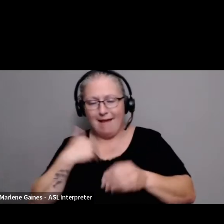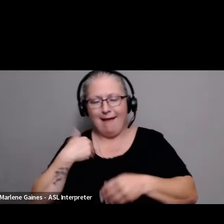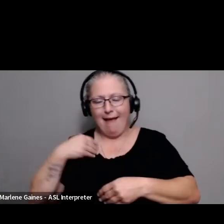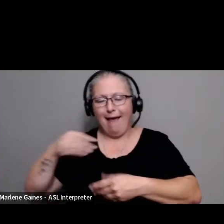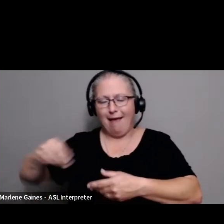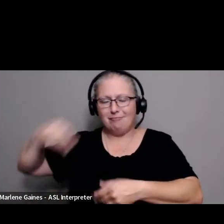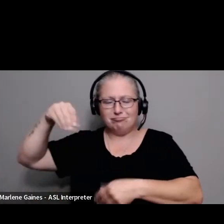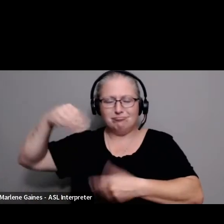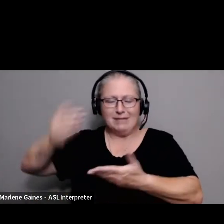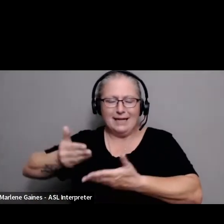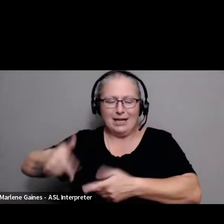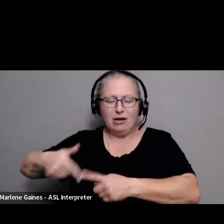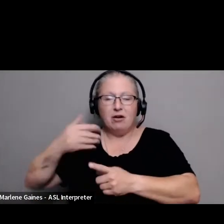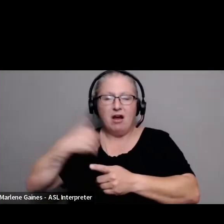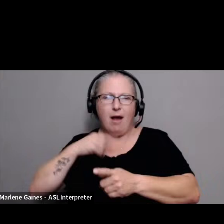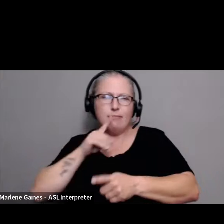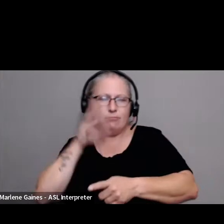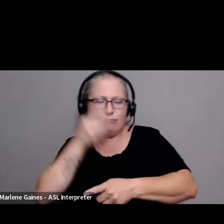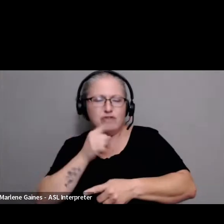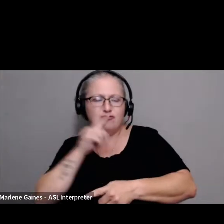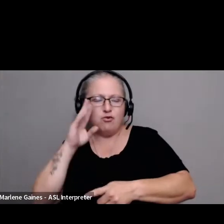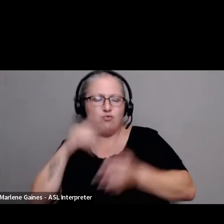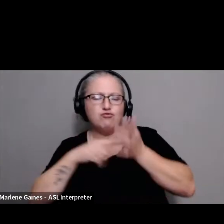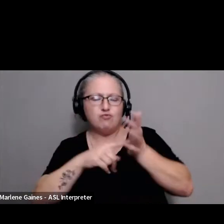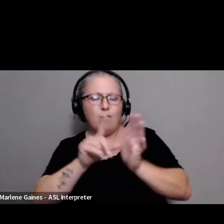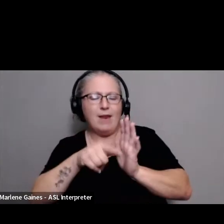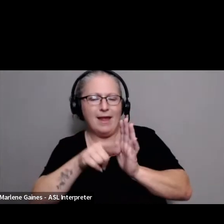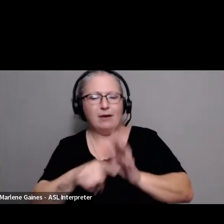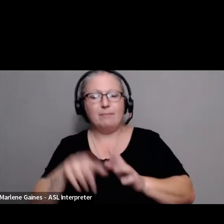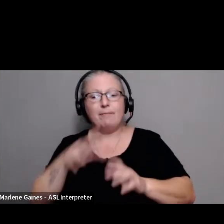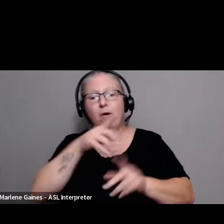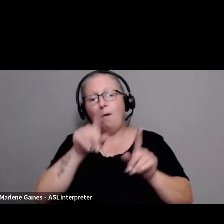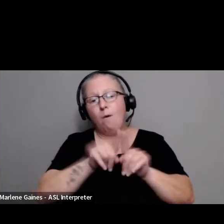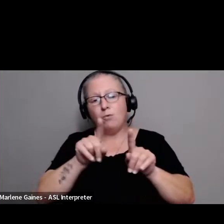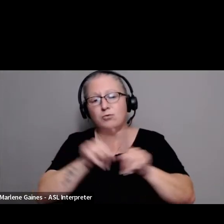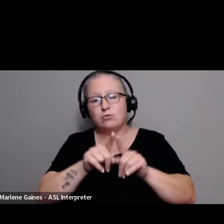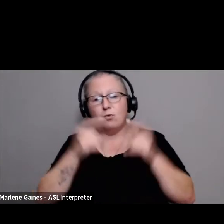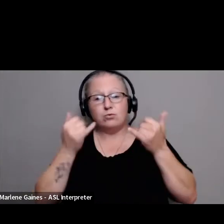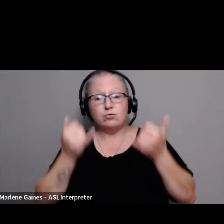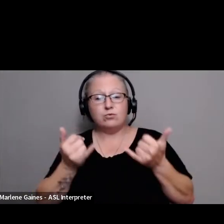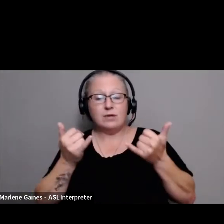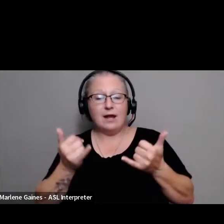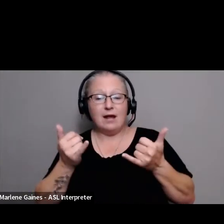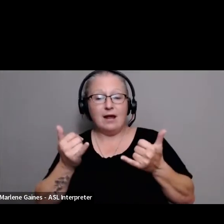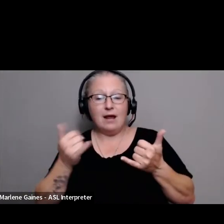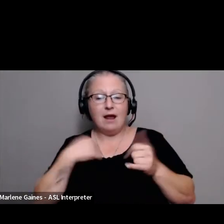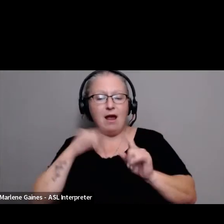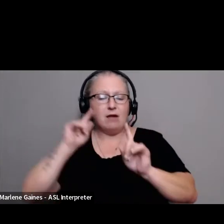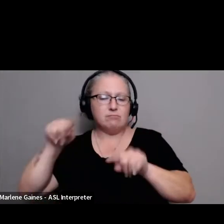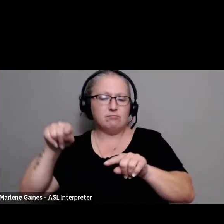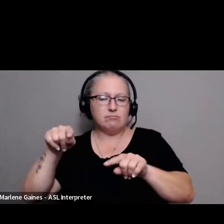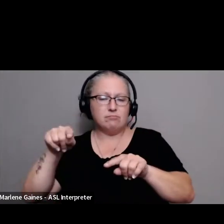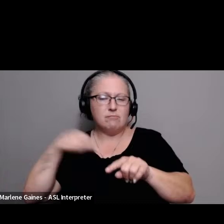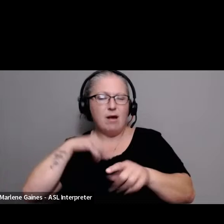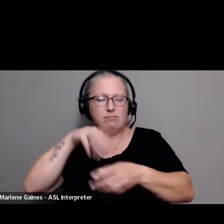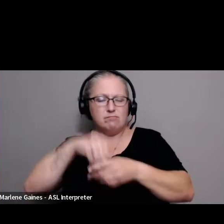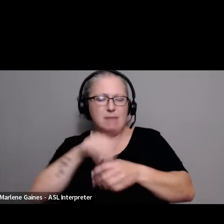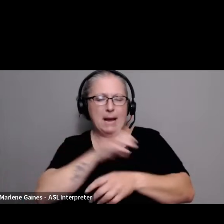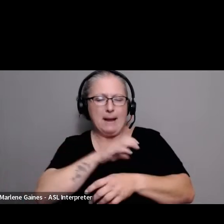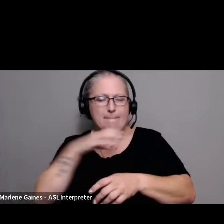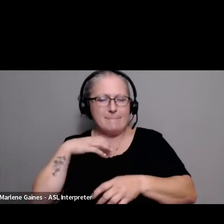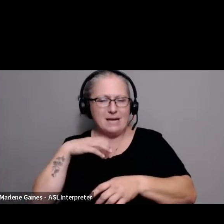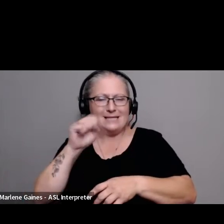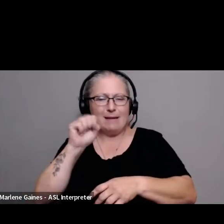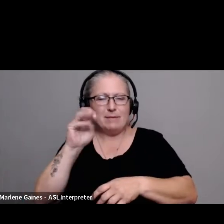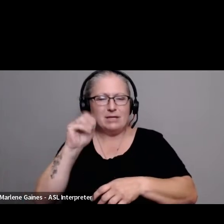will be presented the numbers later, but that, and also today was, I attended, I'm part of this committee, with San